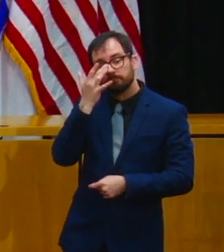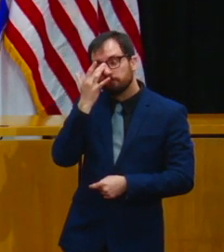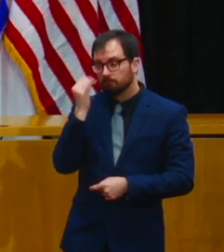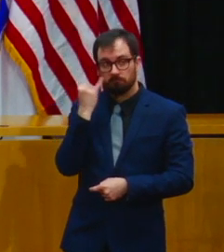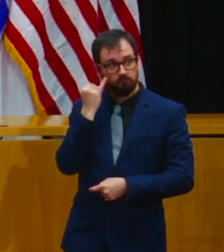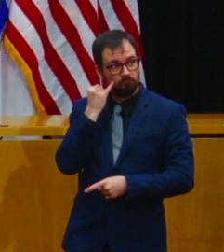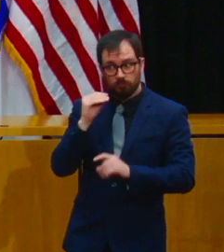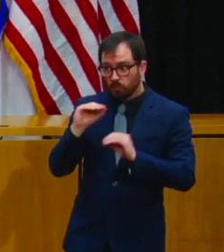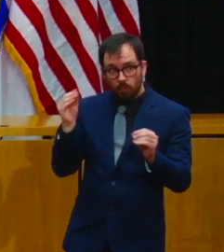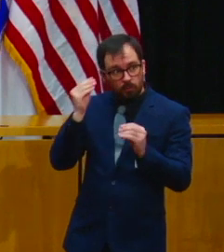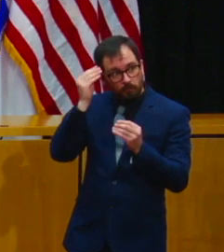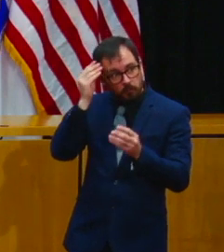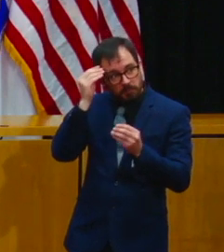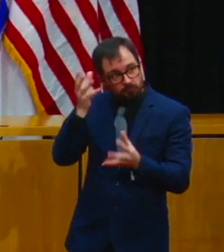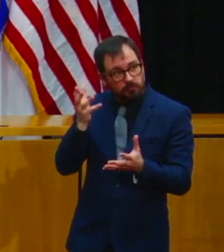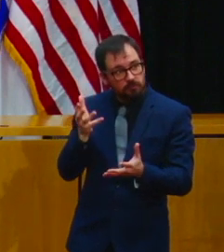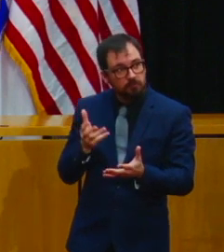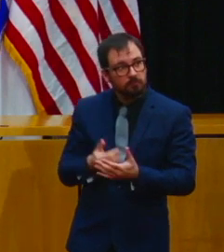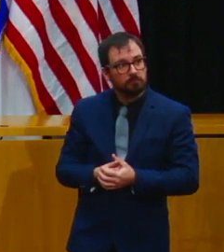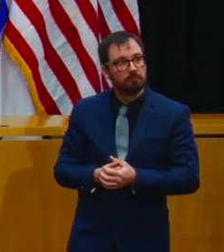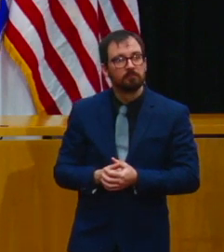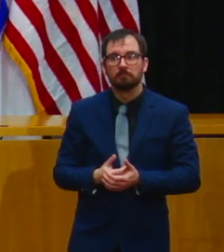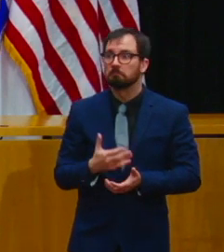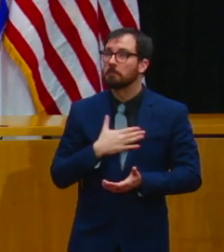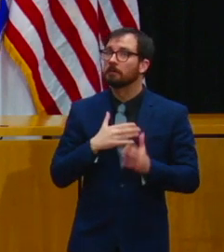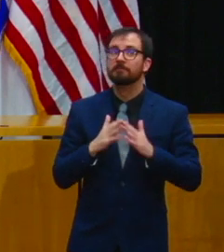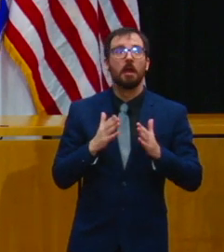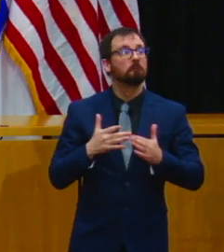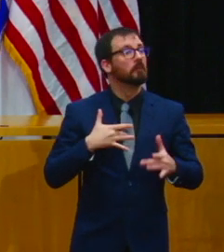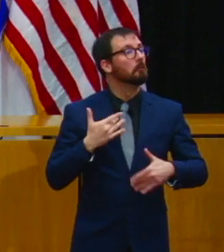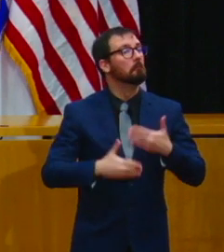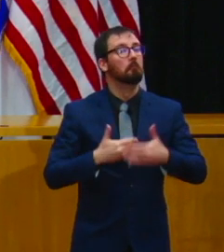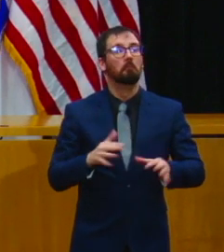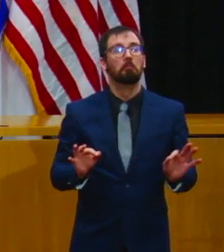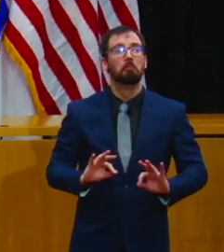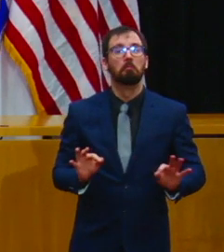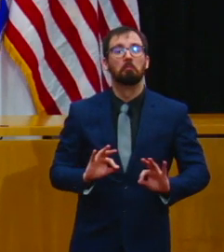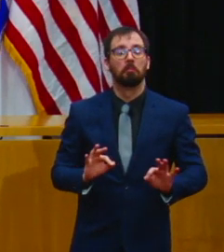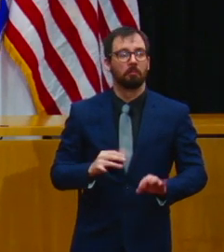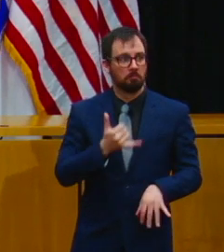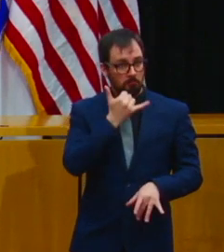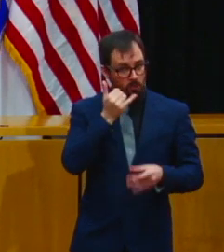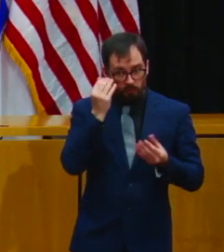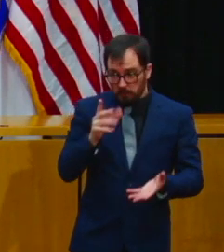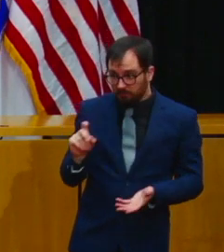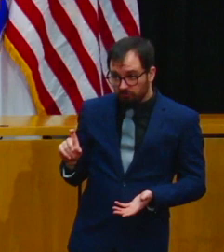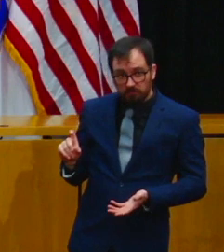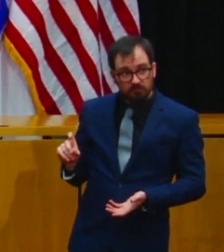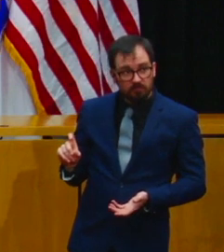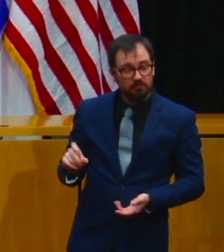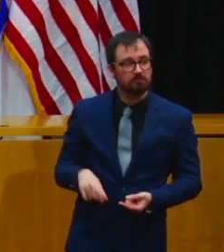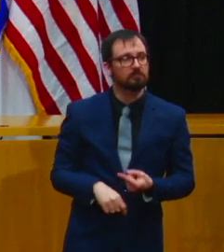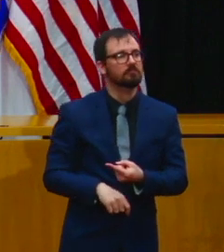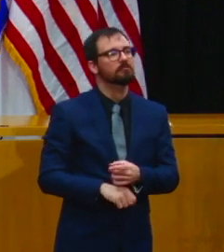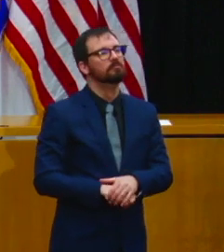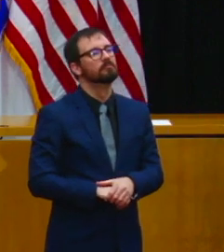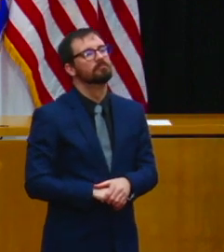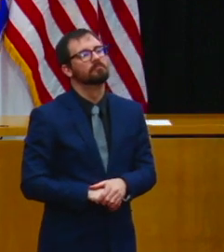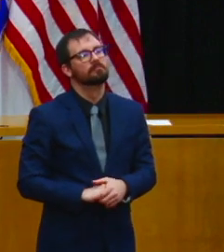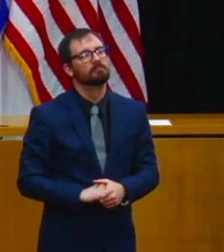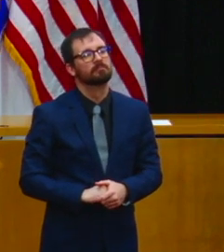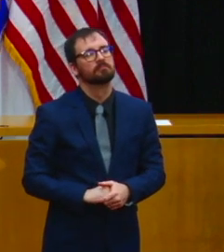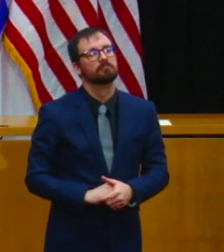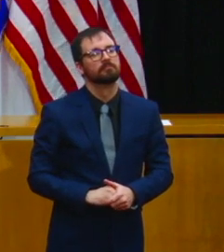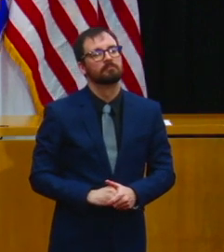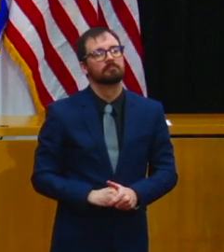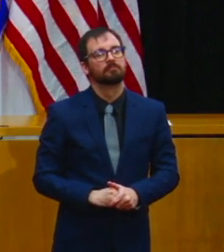Not going to be subject to this. I think when you see the numbers and the number of the counties that we report every